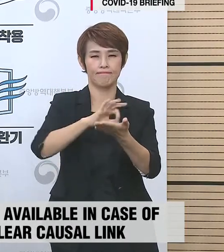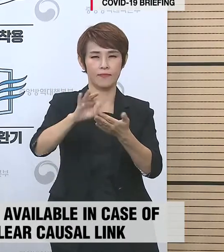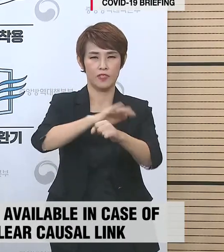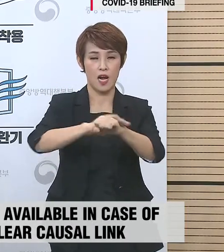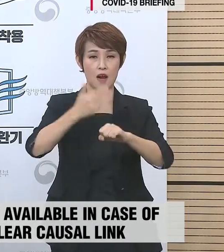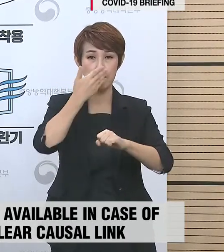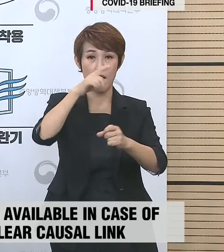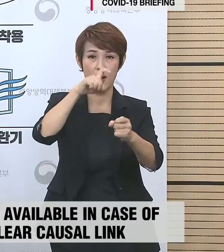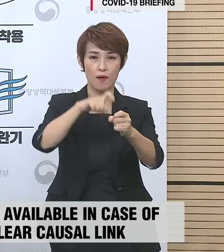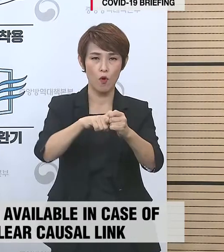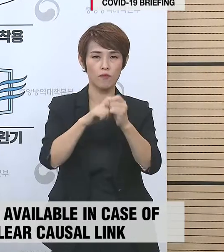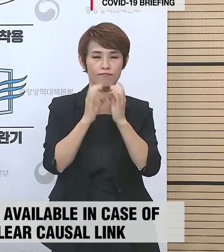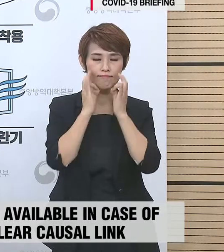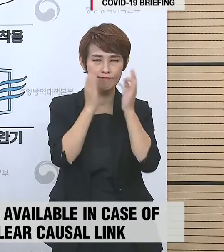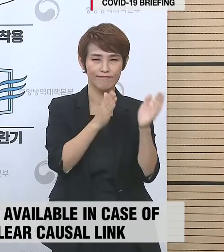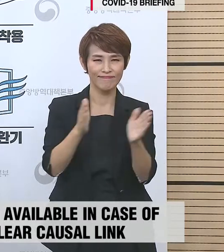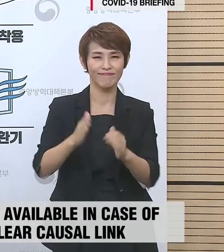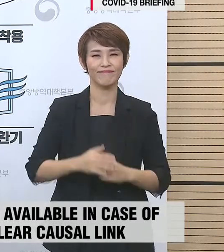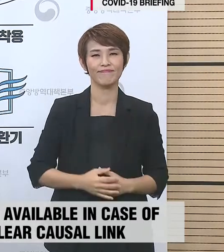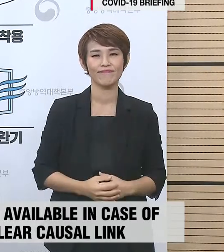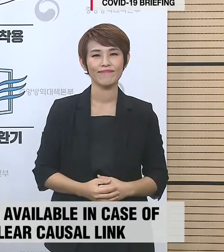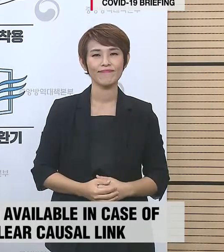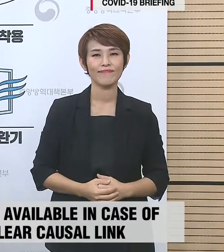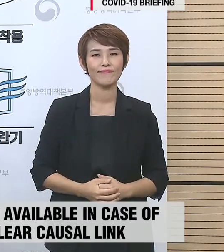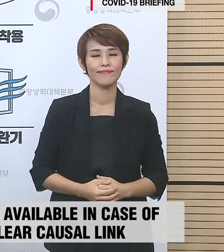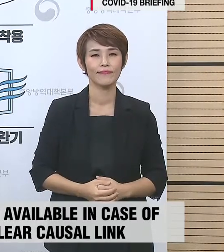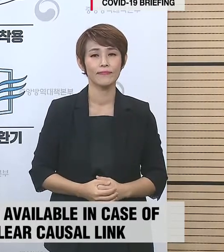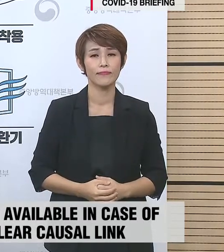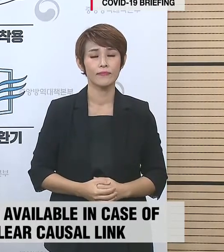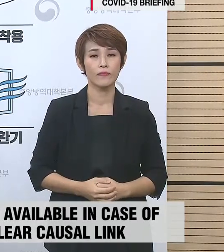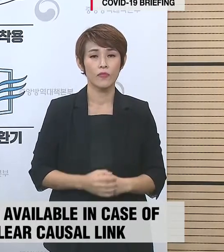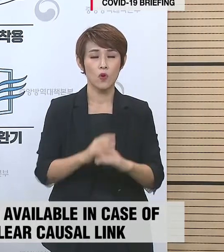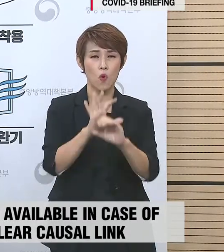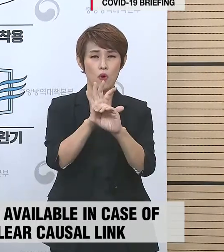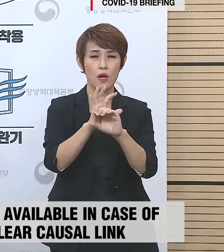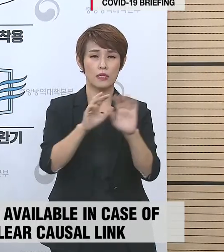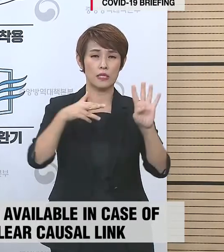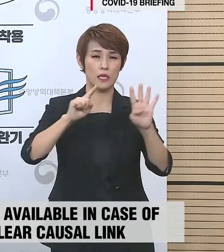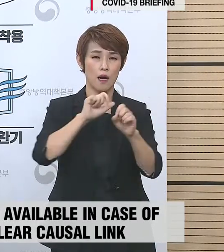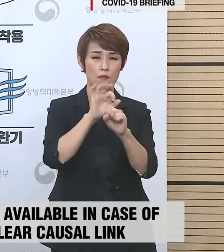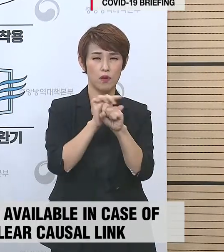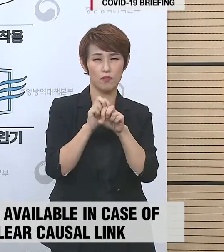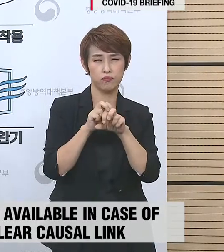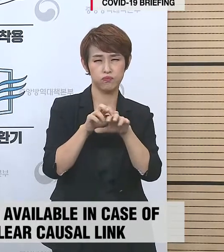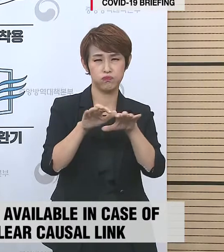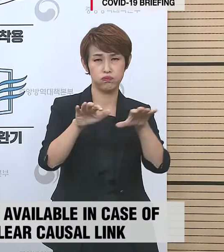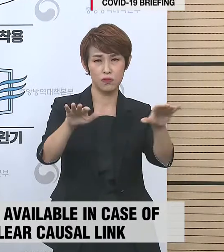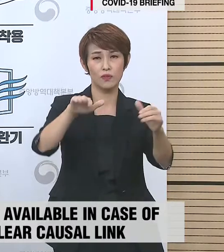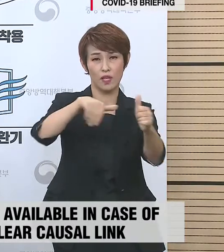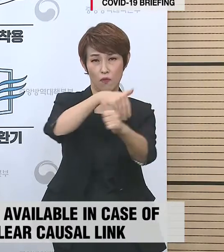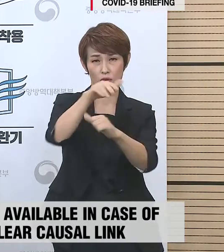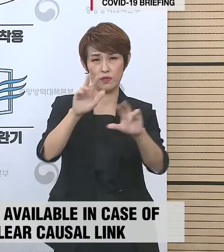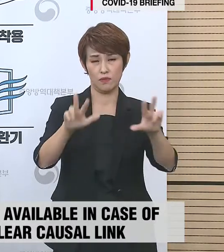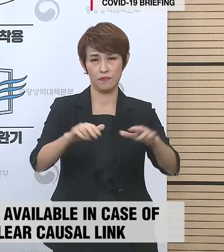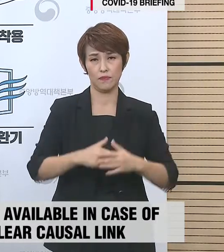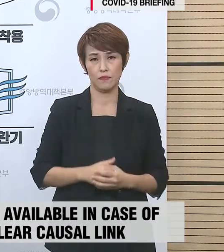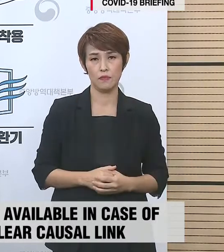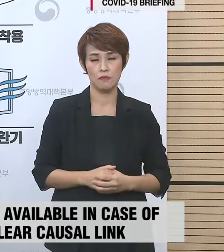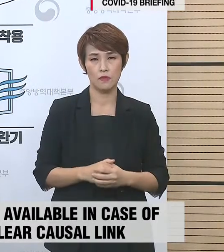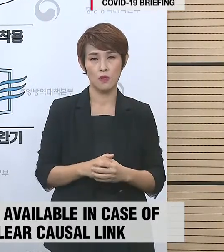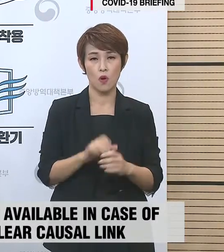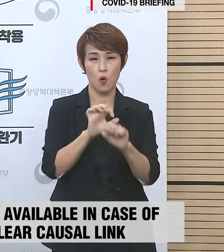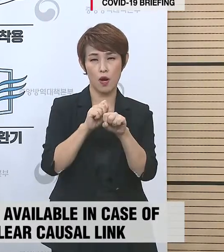6.3 trillion won for KDCA, and the KDCA will also exert our full efforts to be fully prepared so that there are